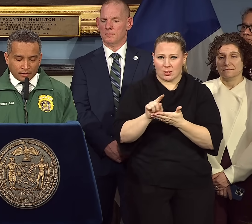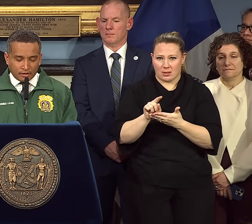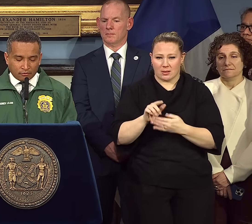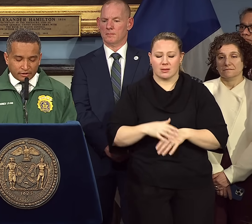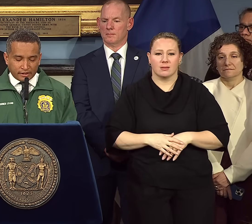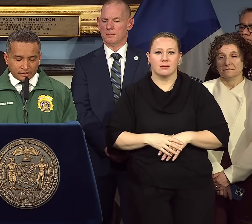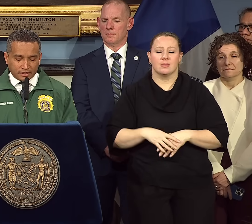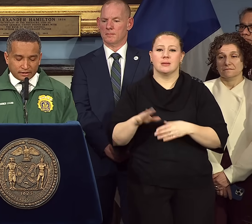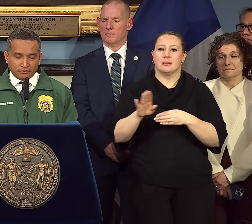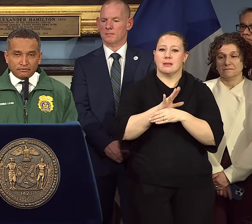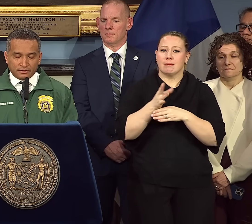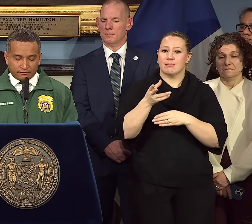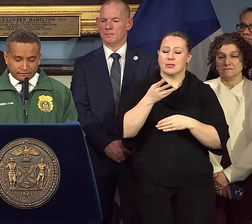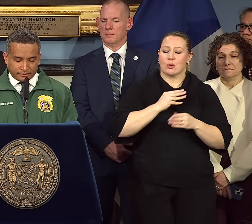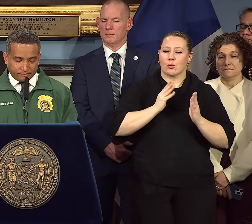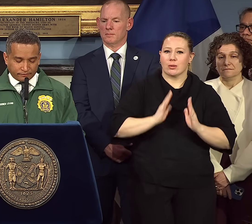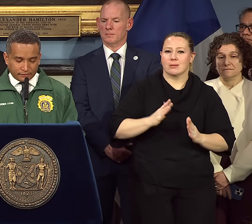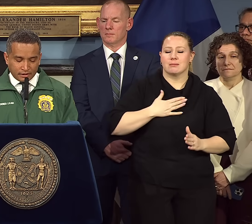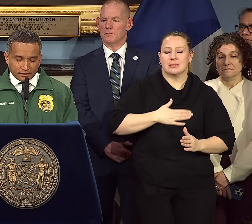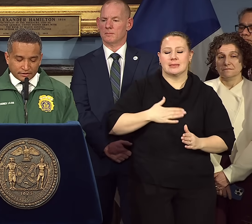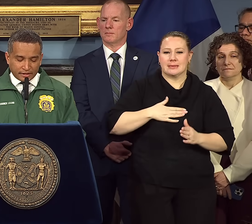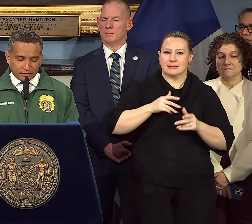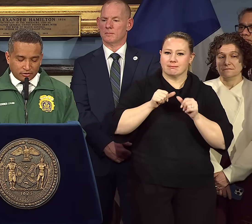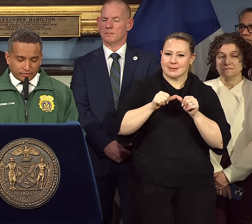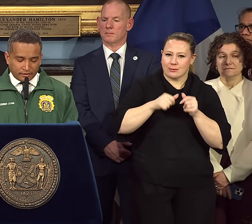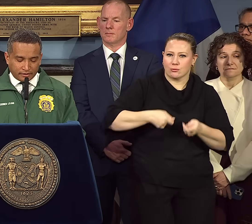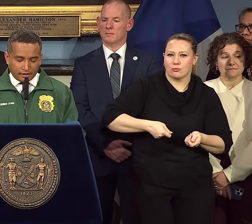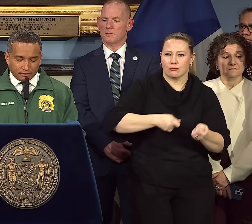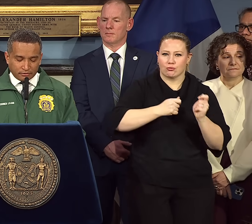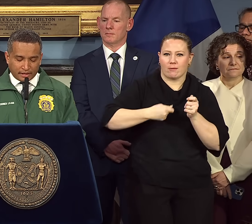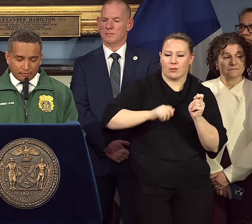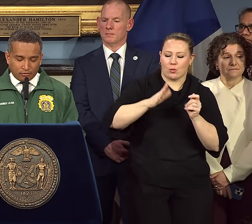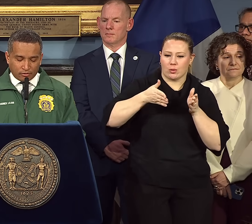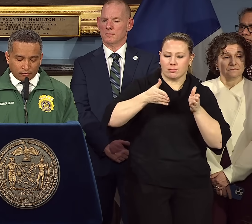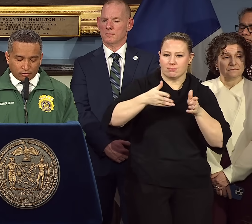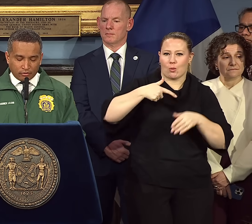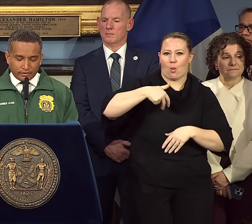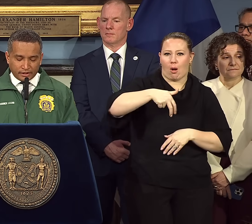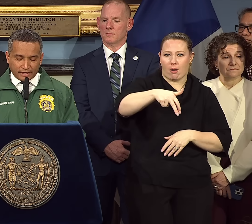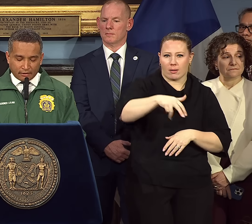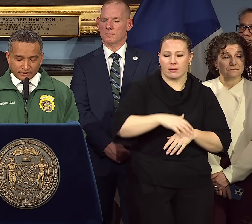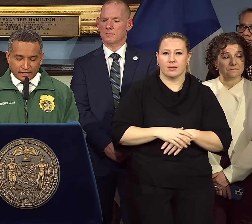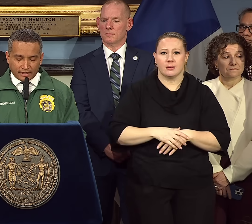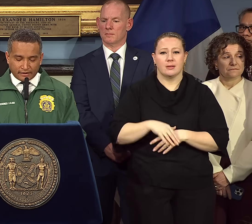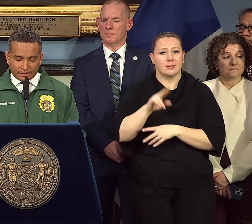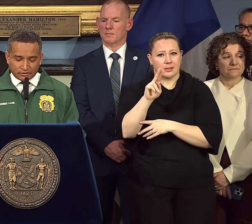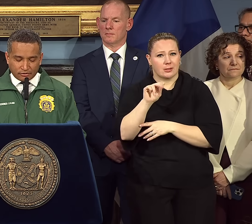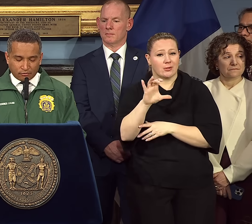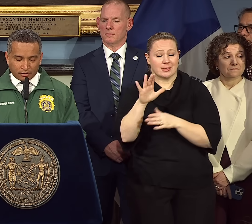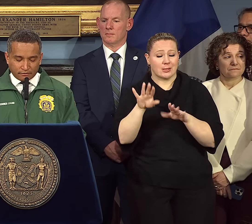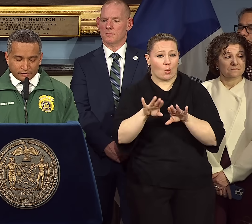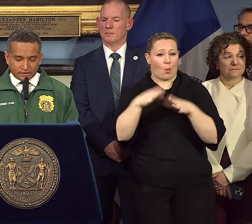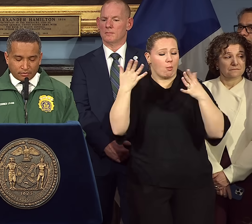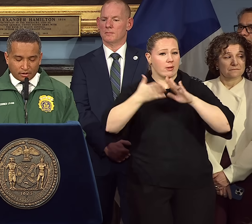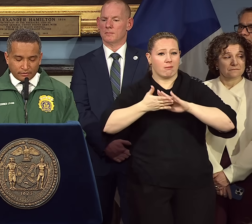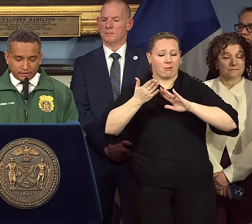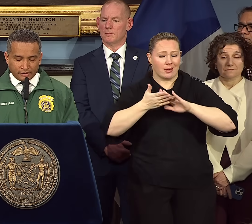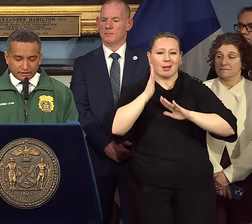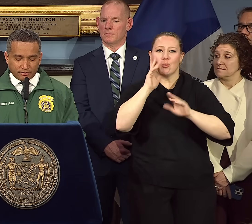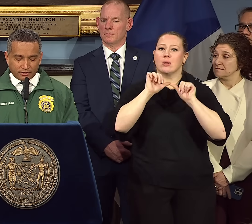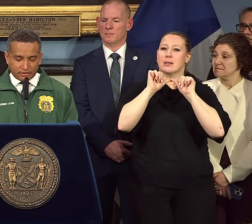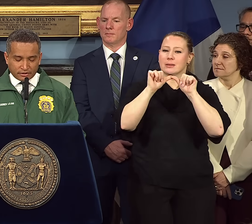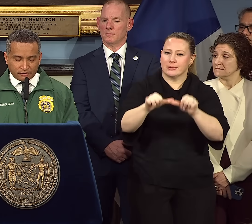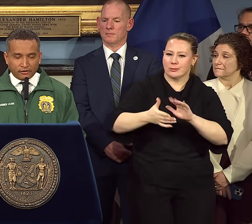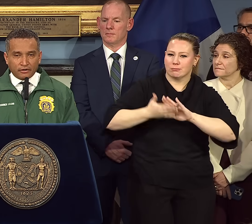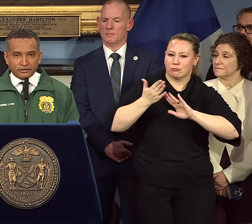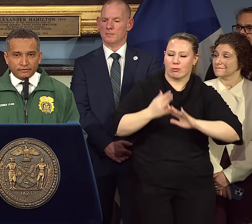get where they need to get to safely. The city is open, and it will get more and more open in the hours ahead, thanks to the work of this department and